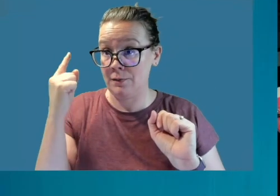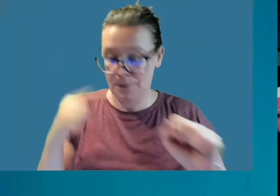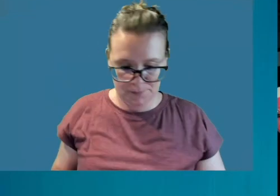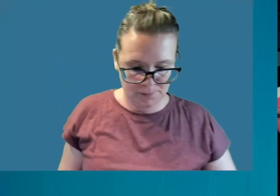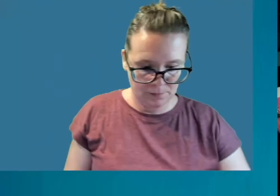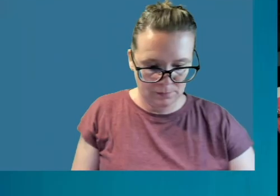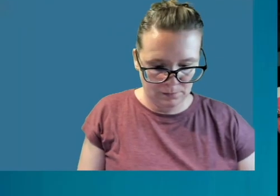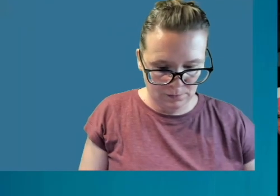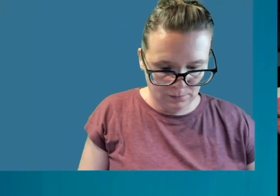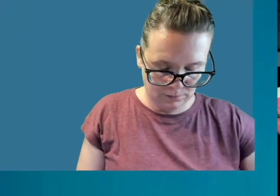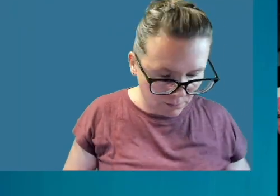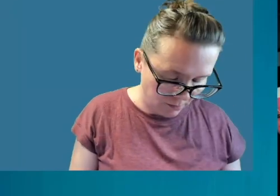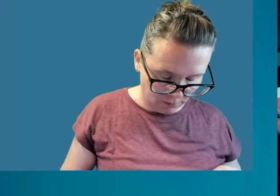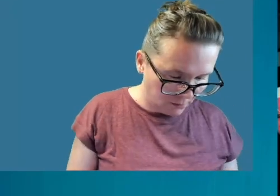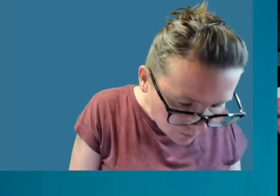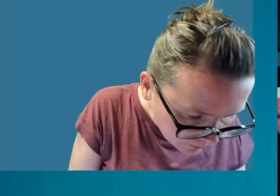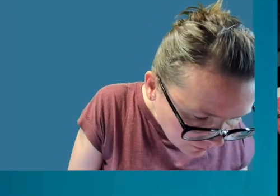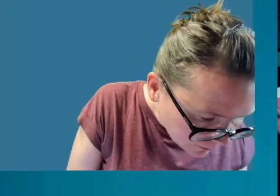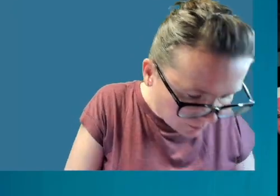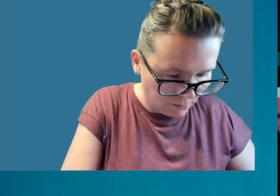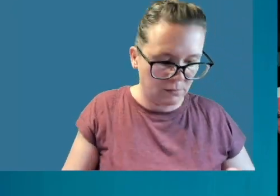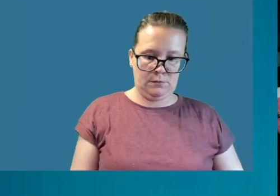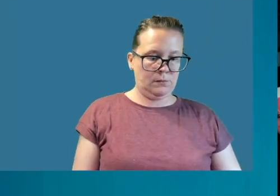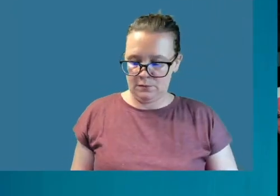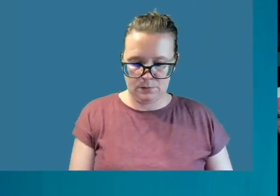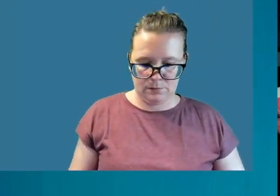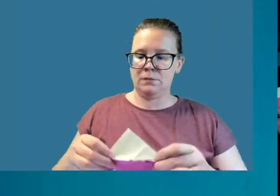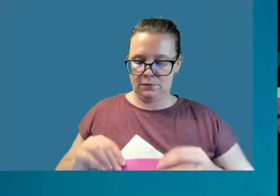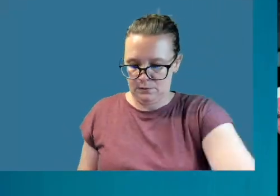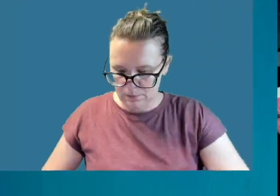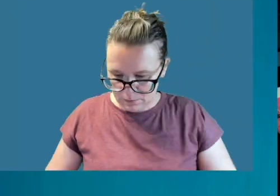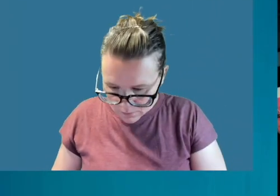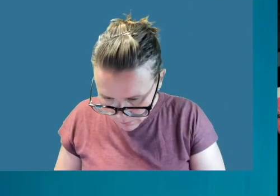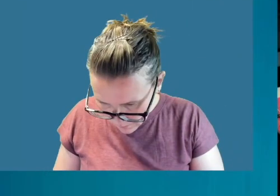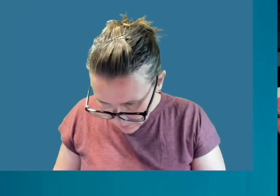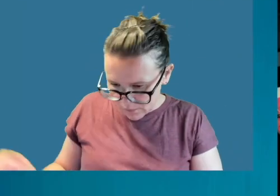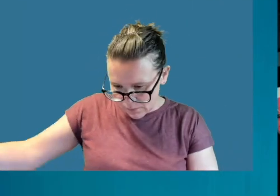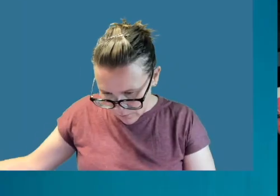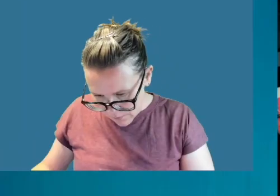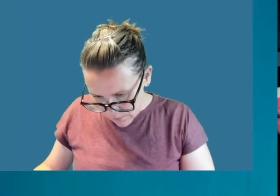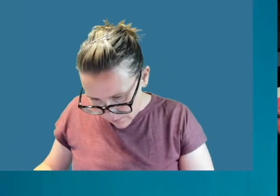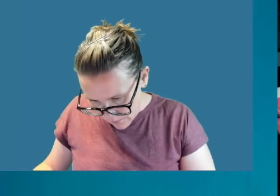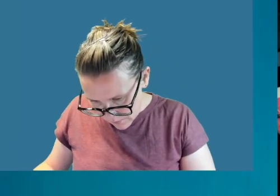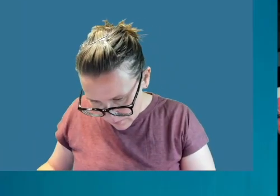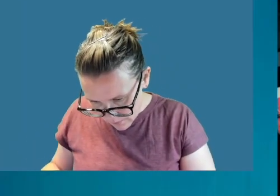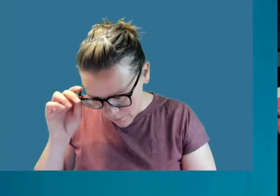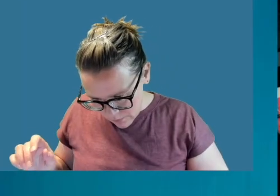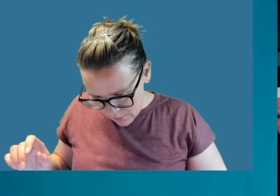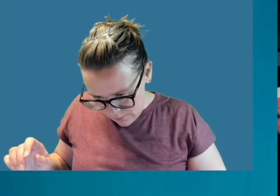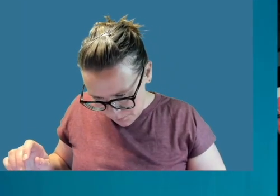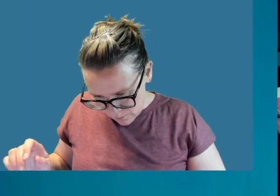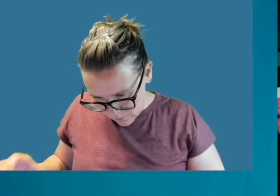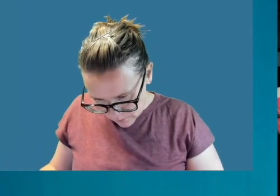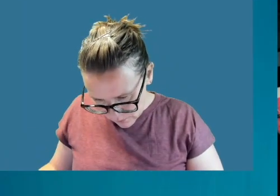again, just make sure that wherever there is a pencil line that lines up with the seam that you're sewing, that you sew all the way to the end of that